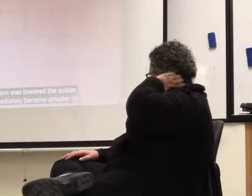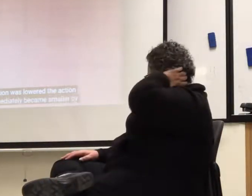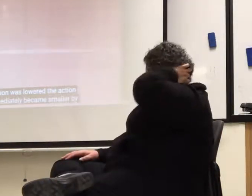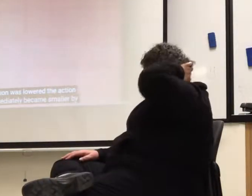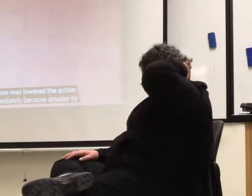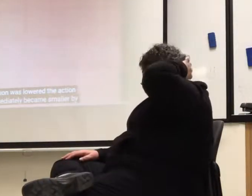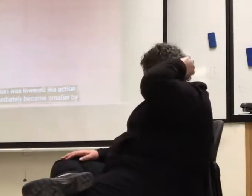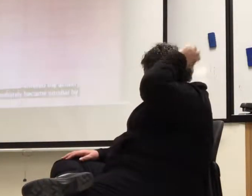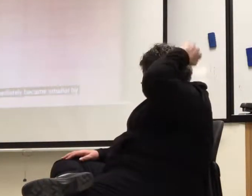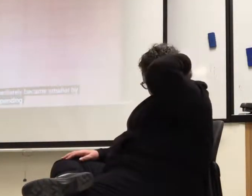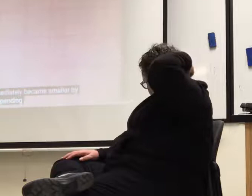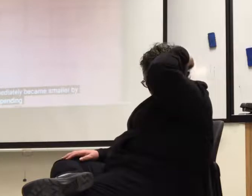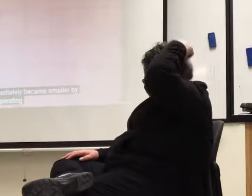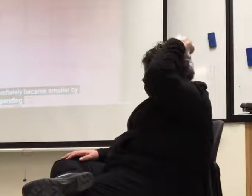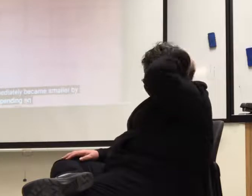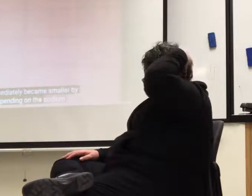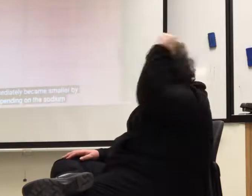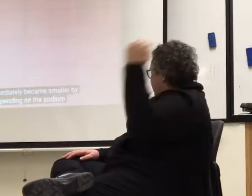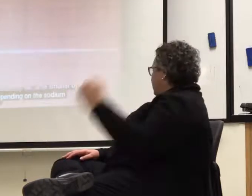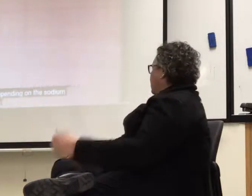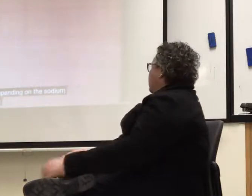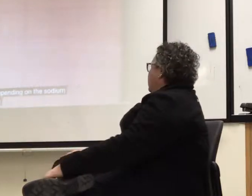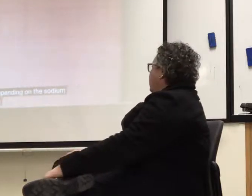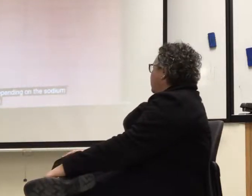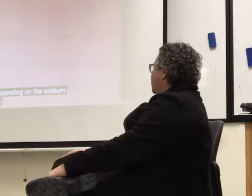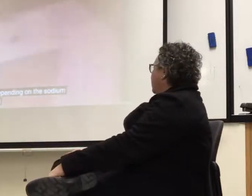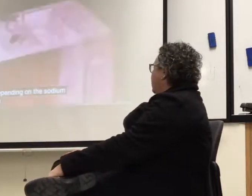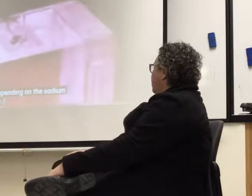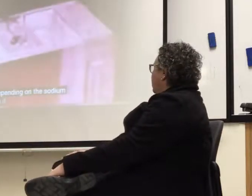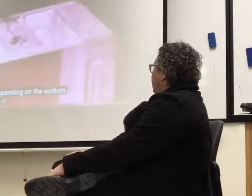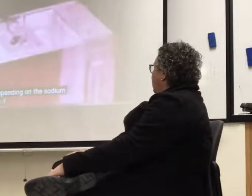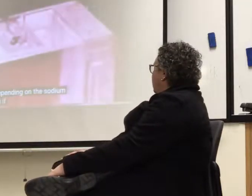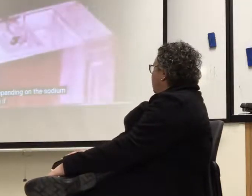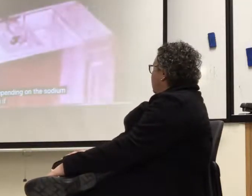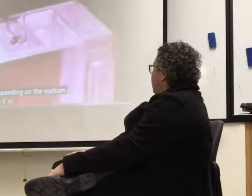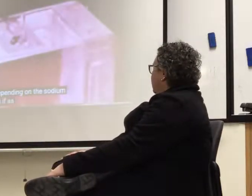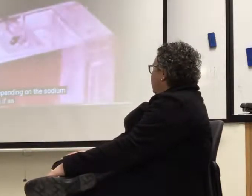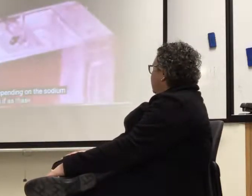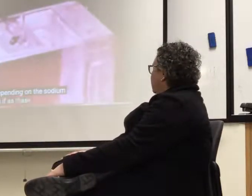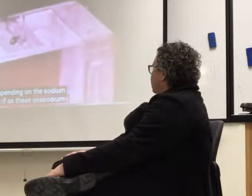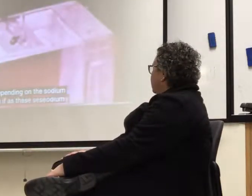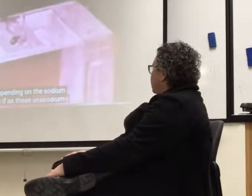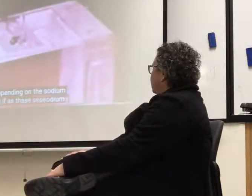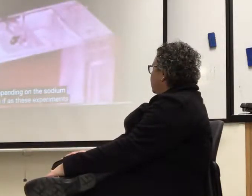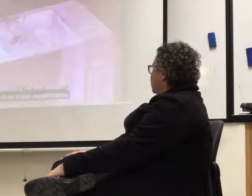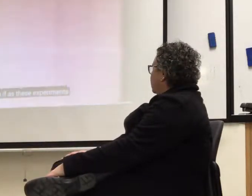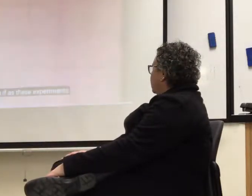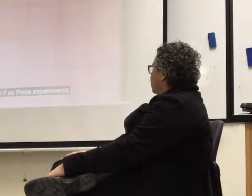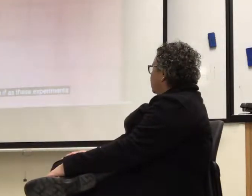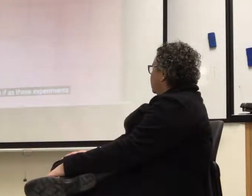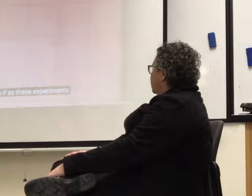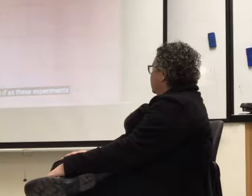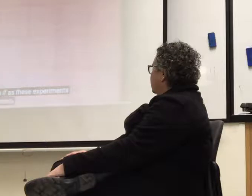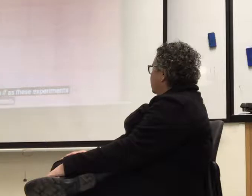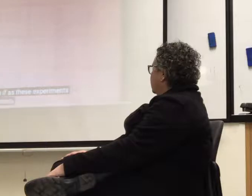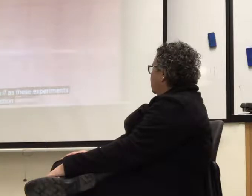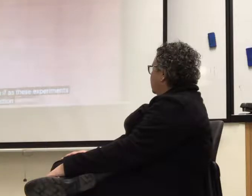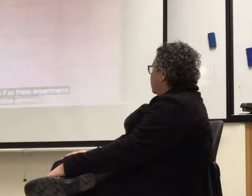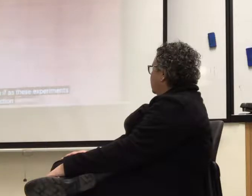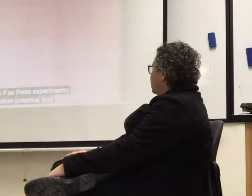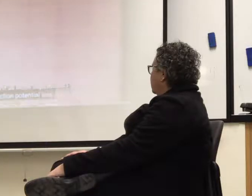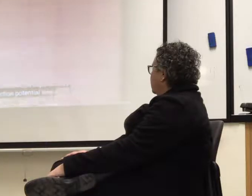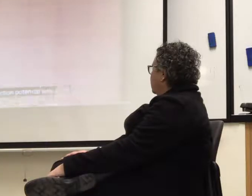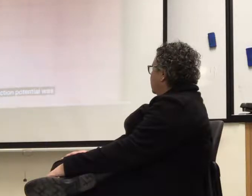became smaller, by an amount depending on the sodium concentration. If, as these experiments suggest, the